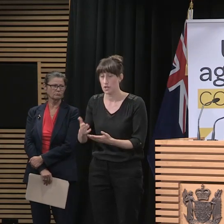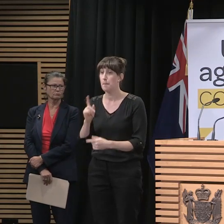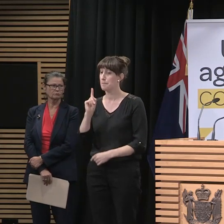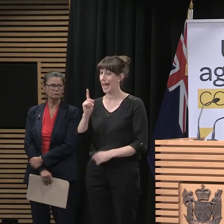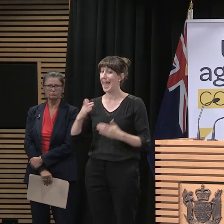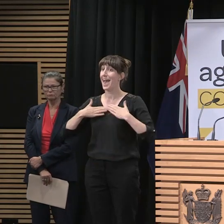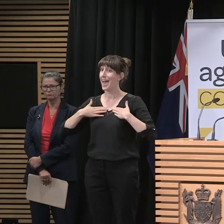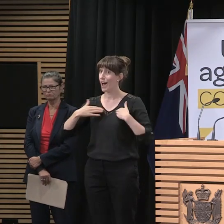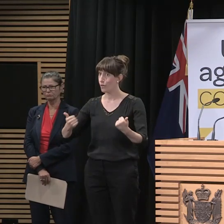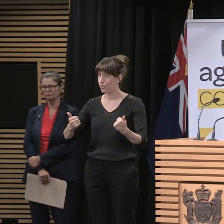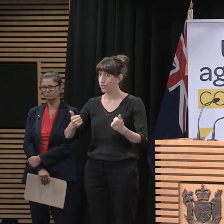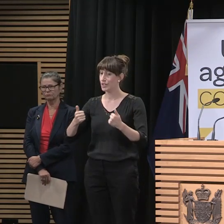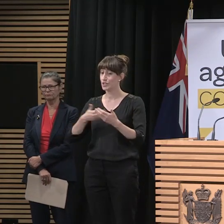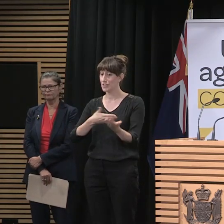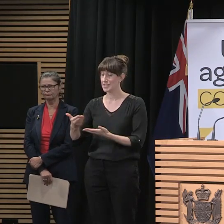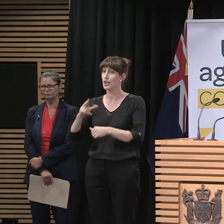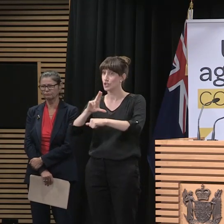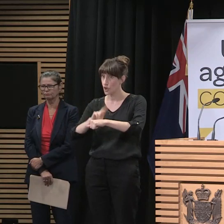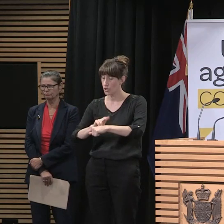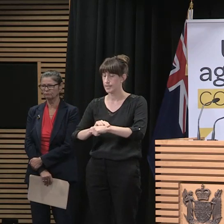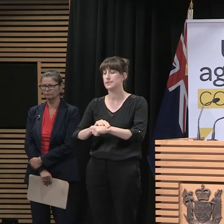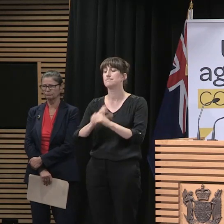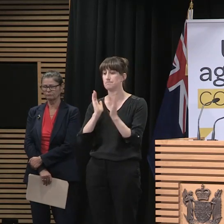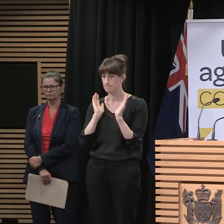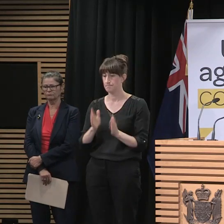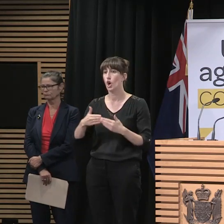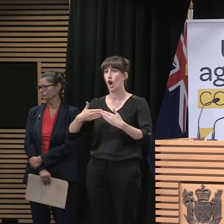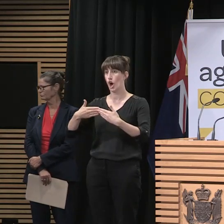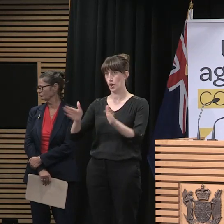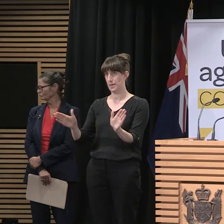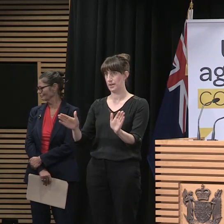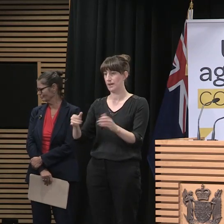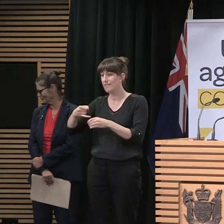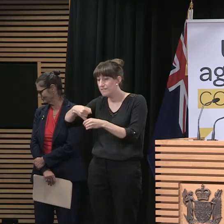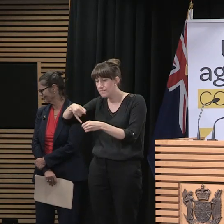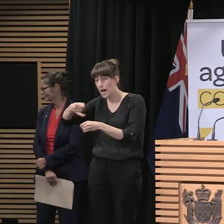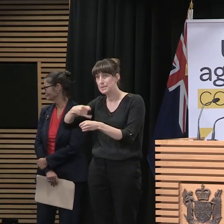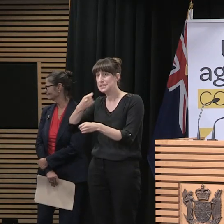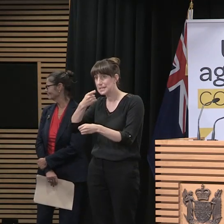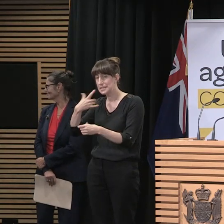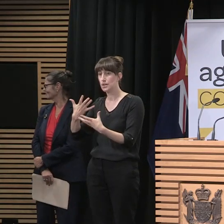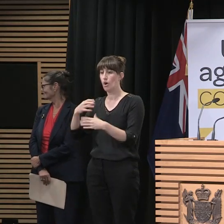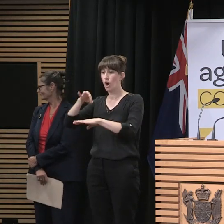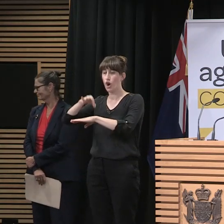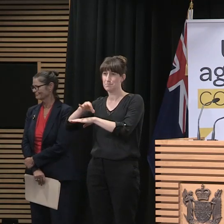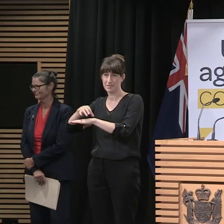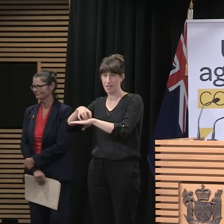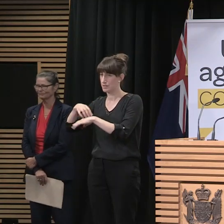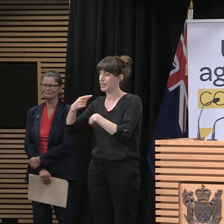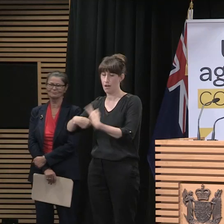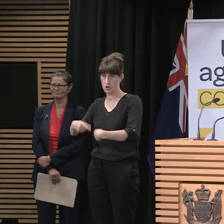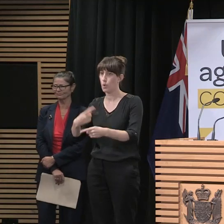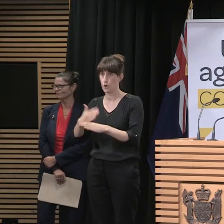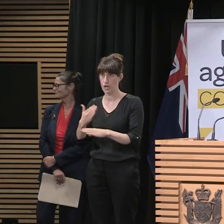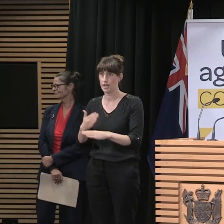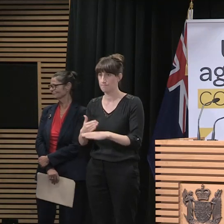highly essential services, and they remain open, including primary care, pharmacies and hospitals working as usual.